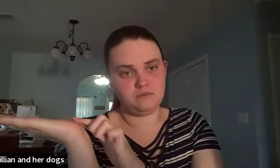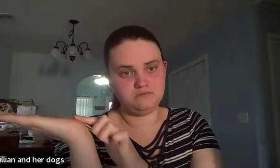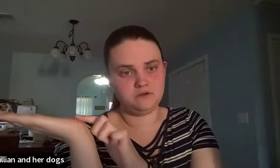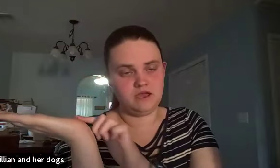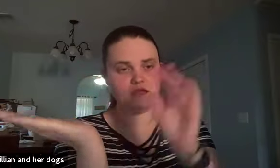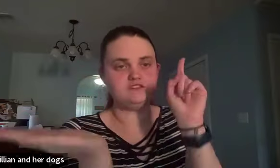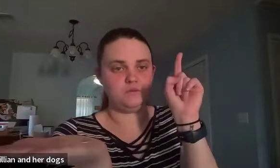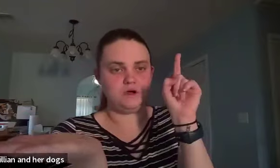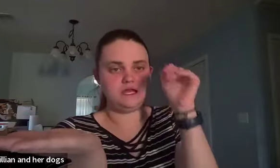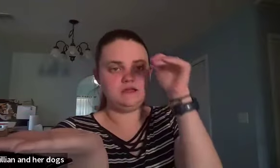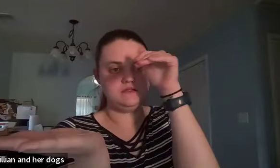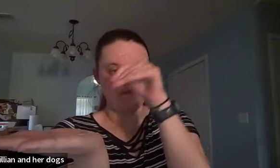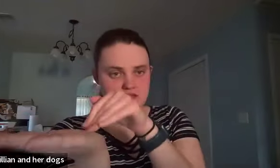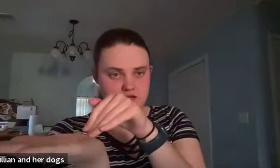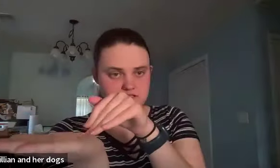palm, okay? So 1,000,